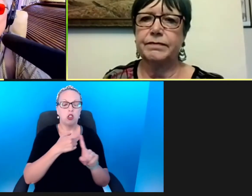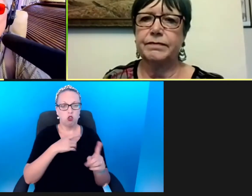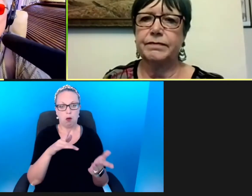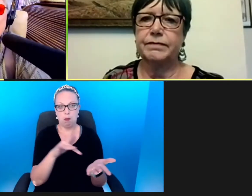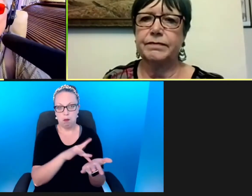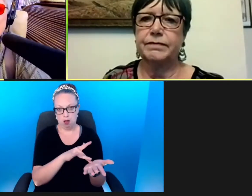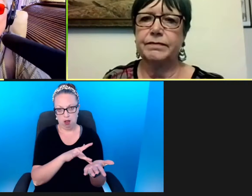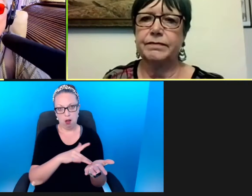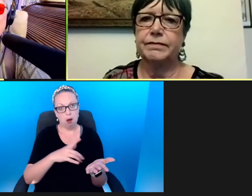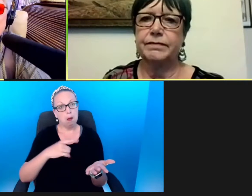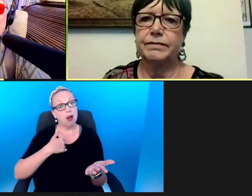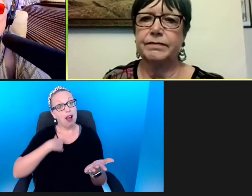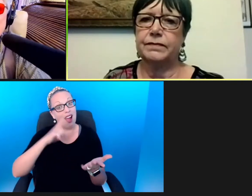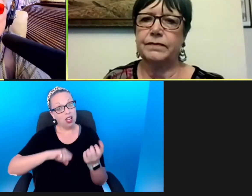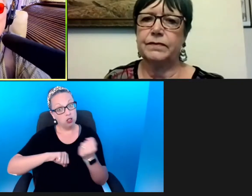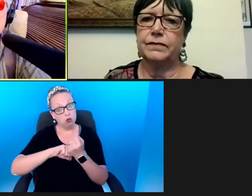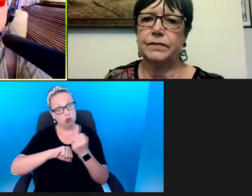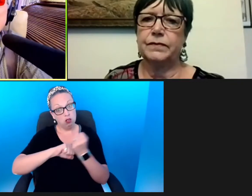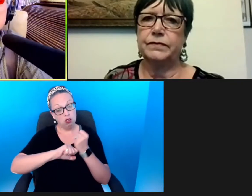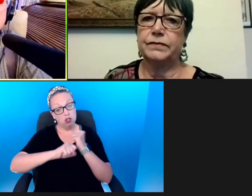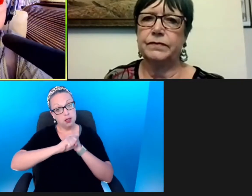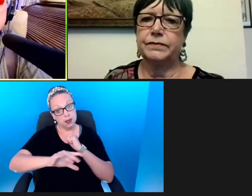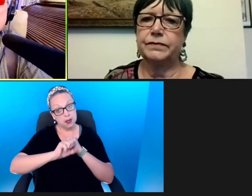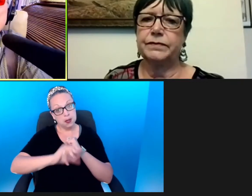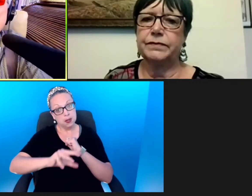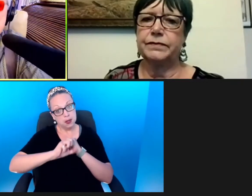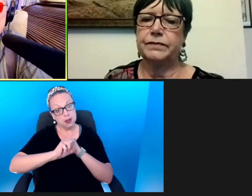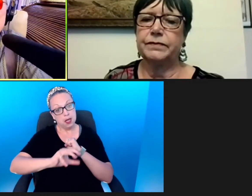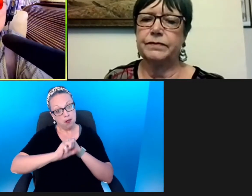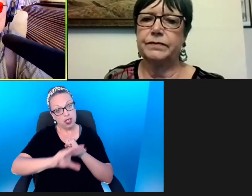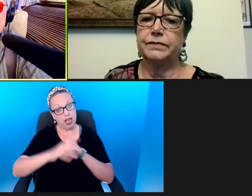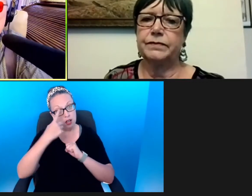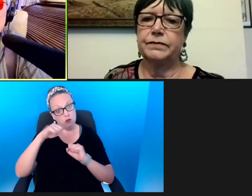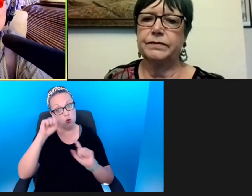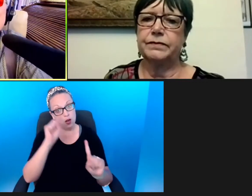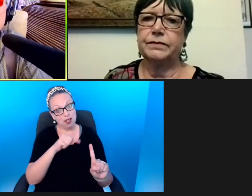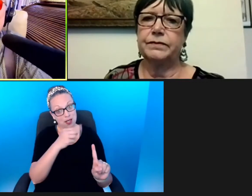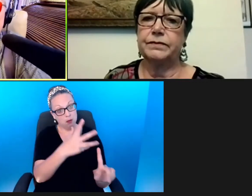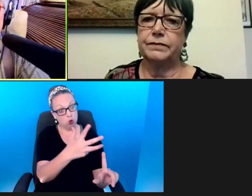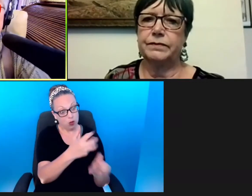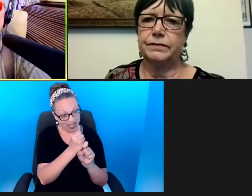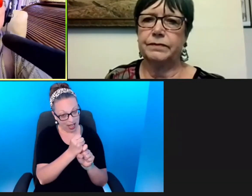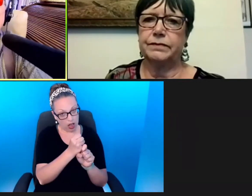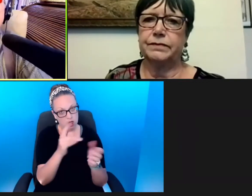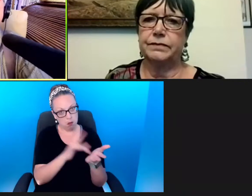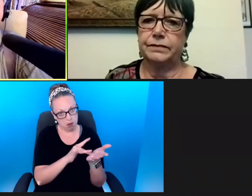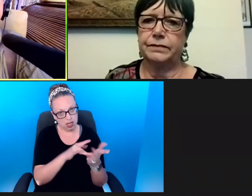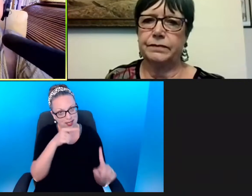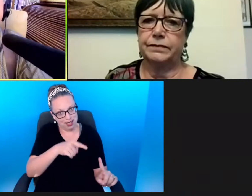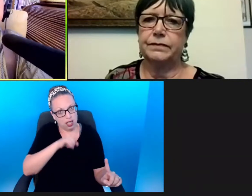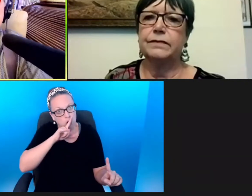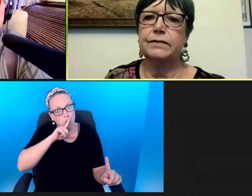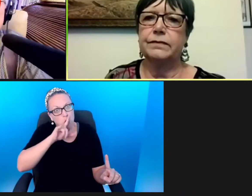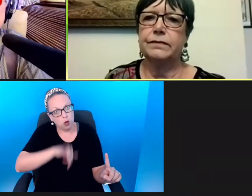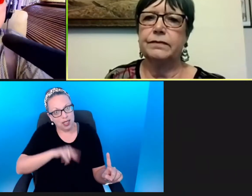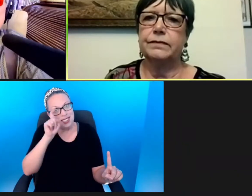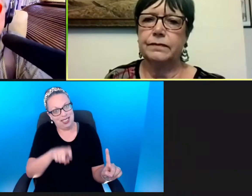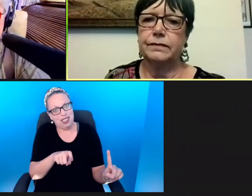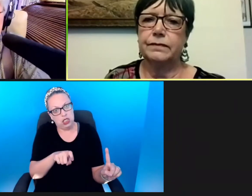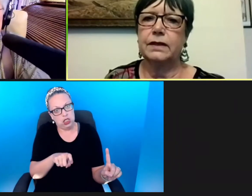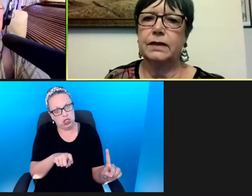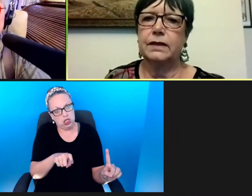to advocate mightily for him to be able to receive the drugs that really helped him in